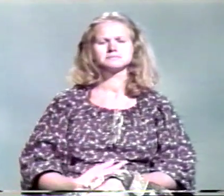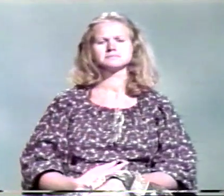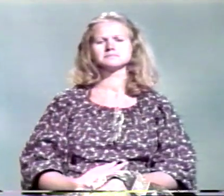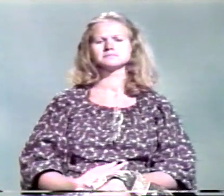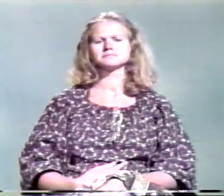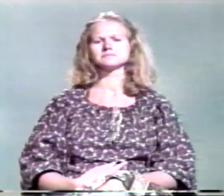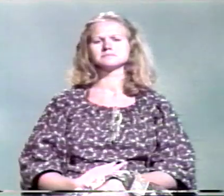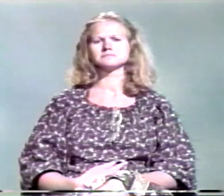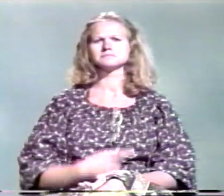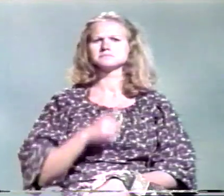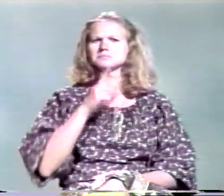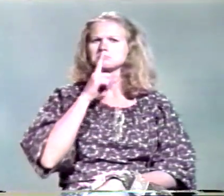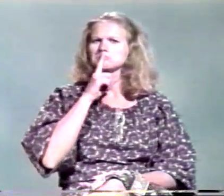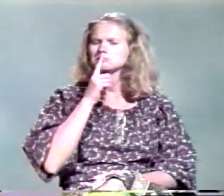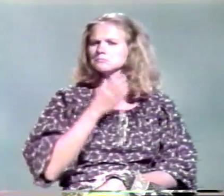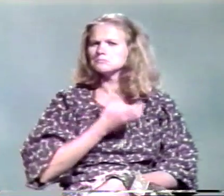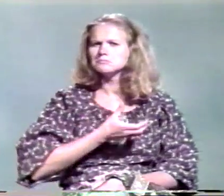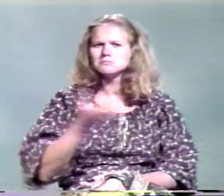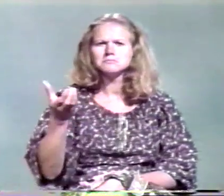She didn't throw it.